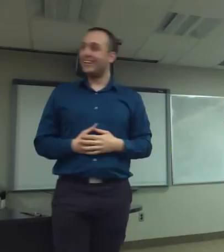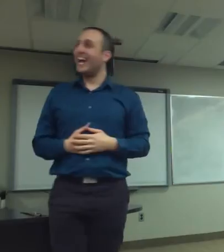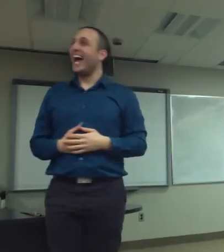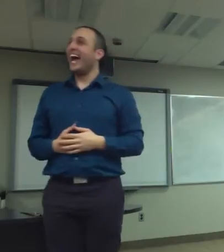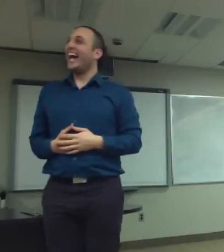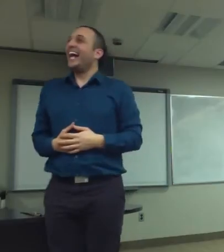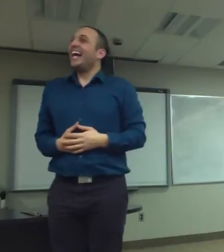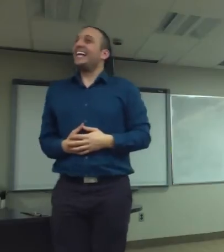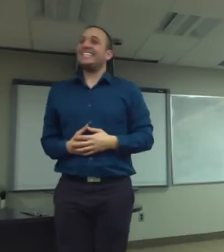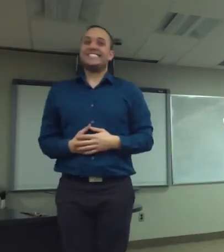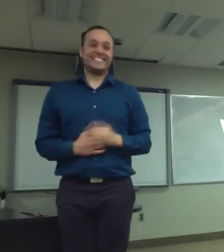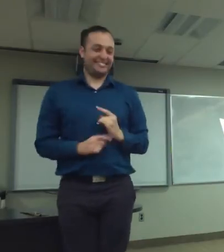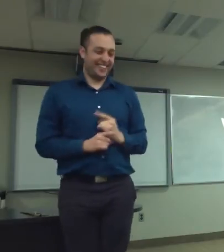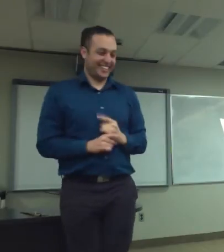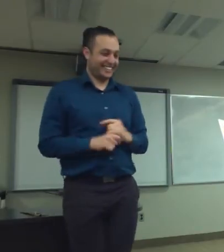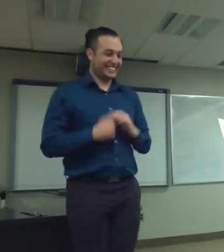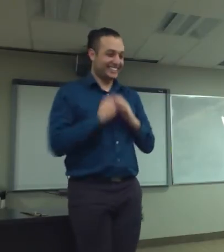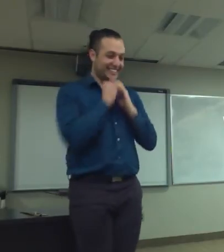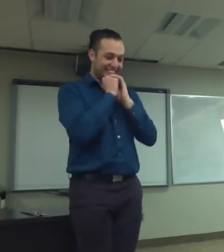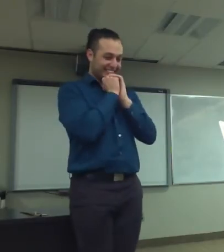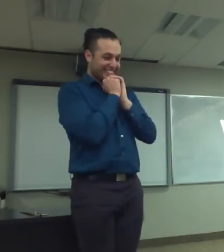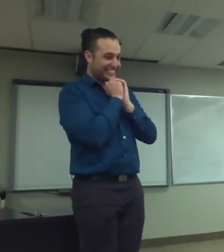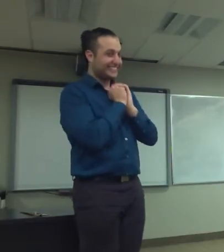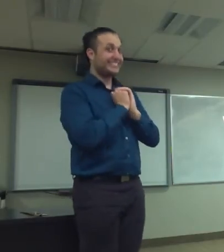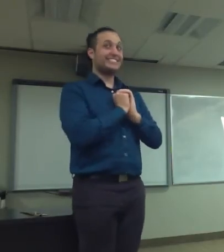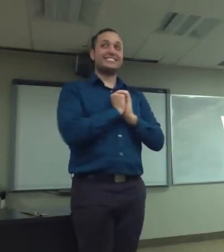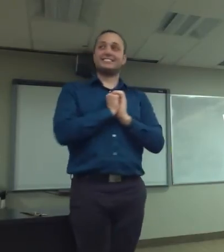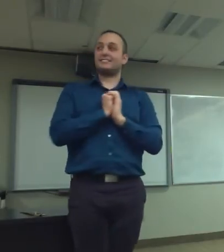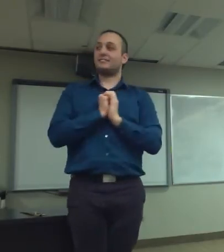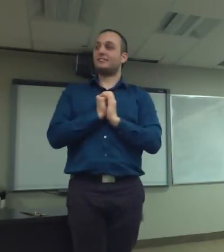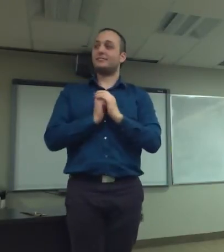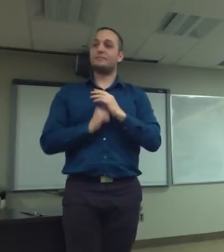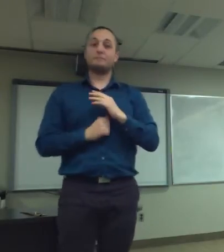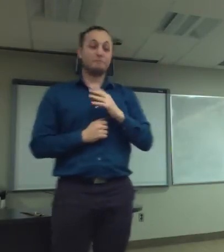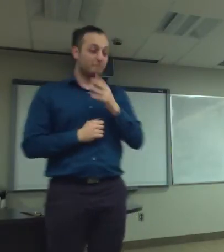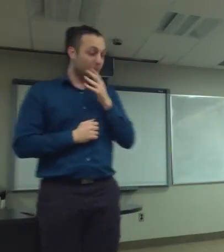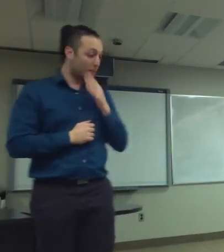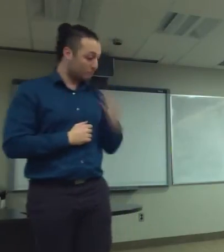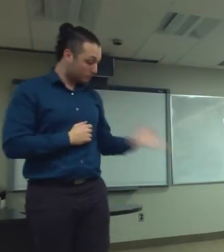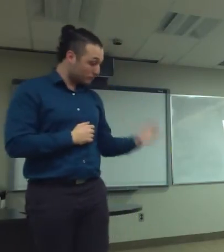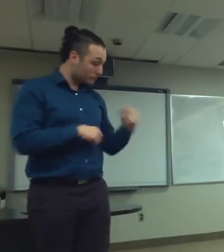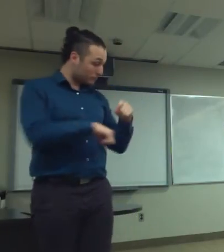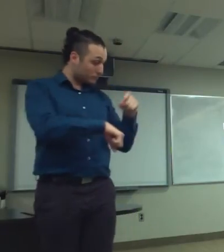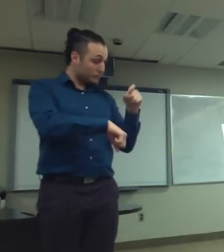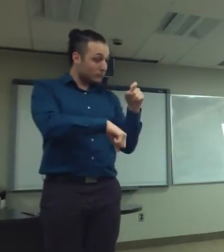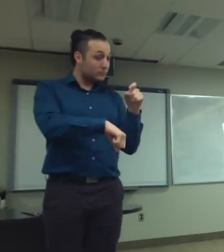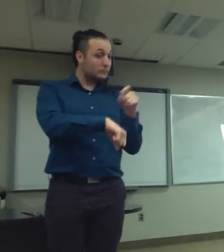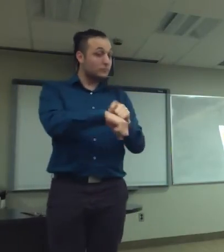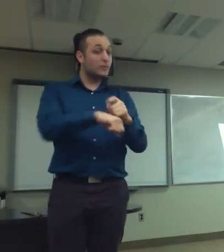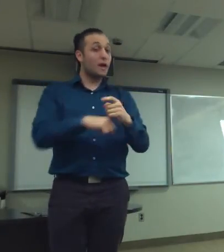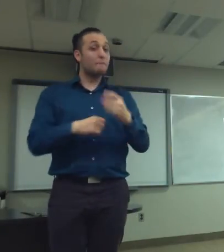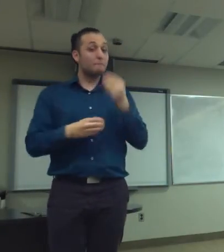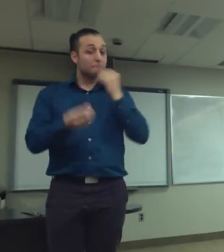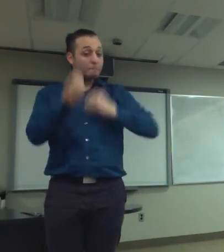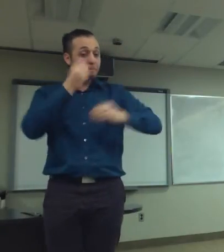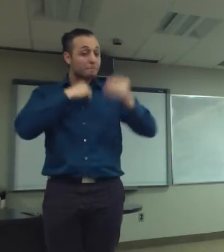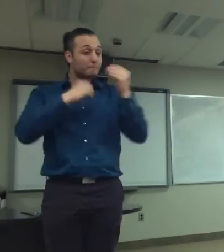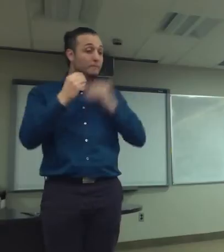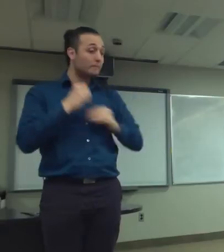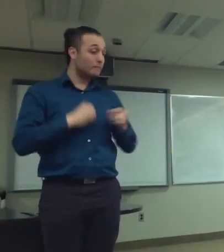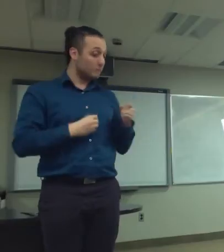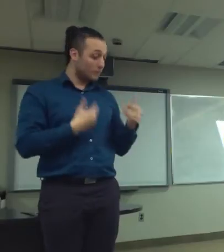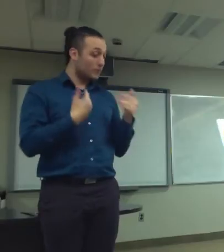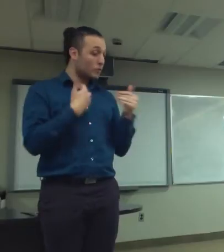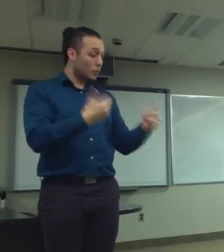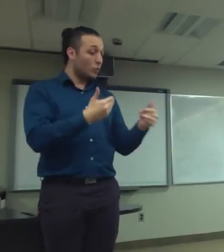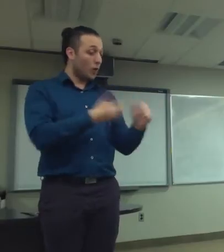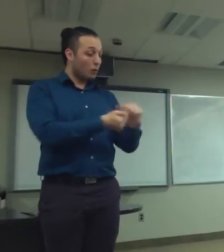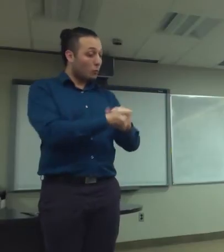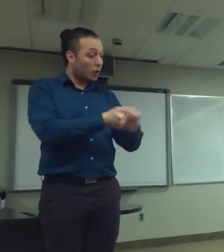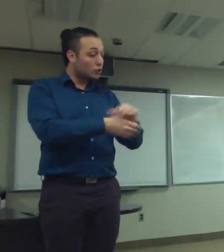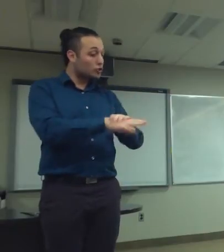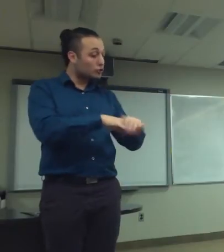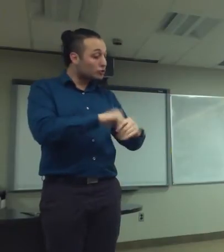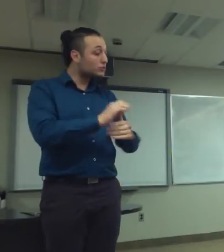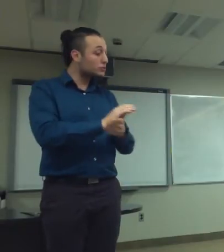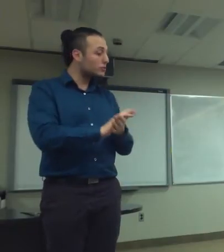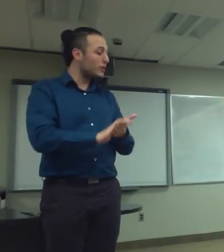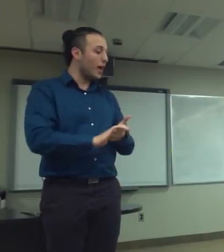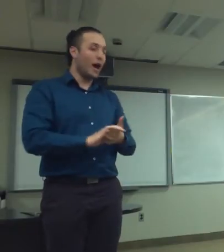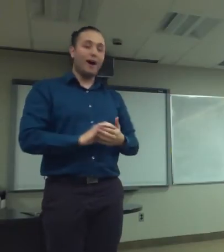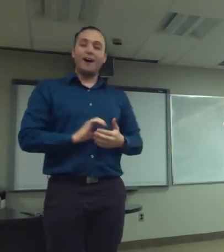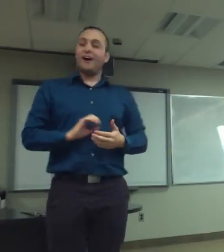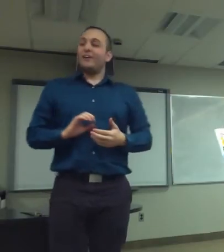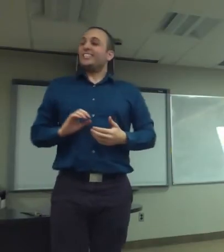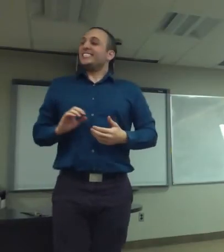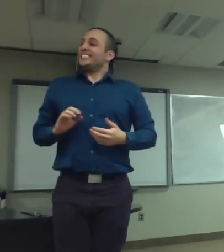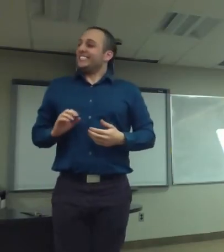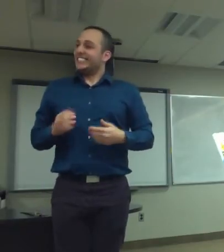"Right," said Bridget. Then her mother said, "It's time to wash your hands for dinner." But Bridget was afraid that